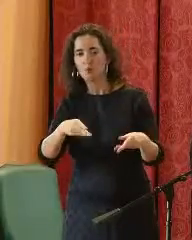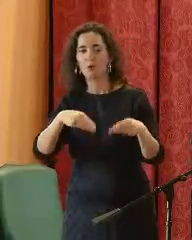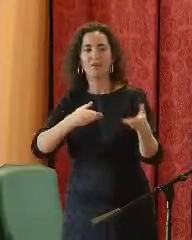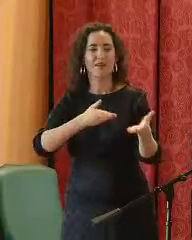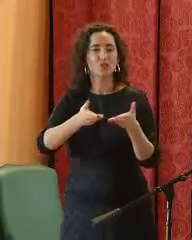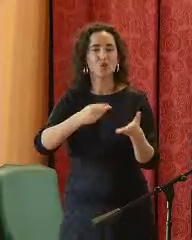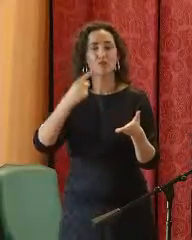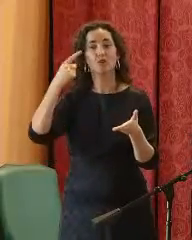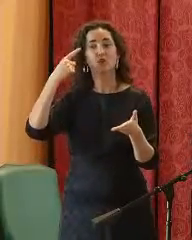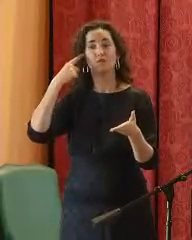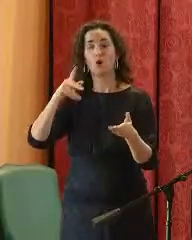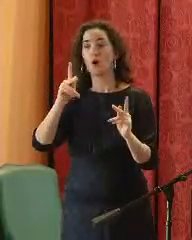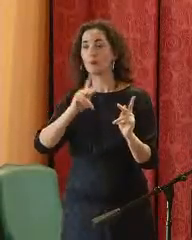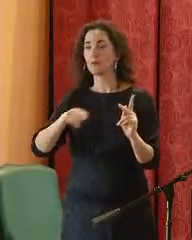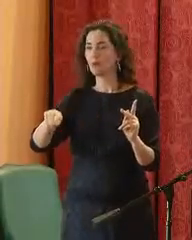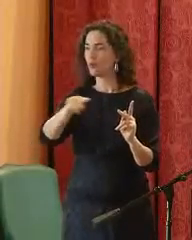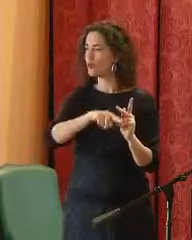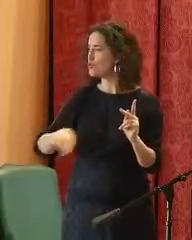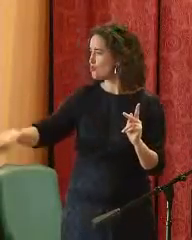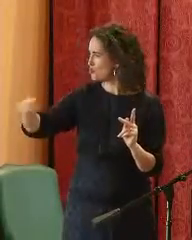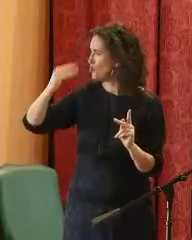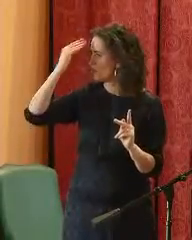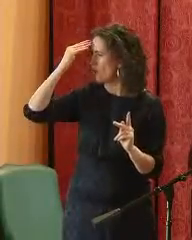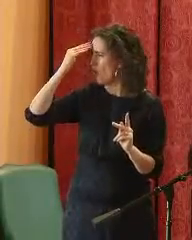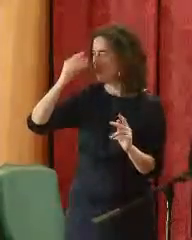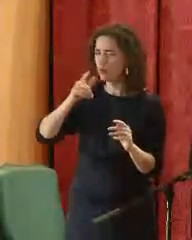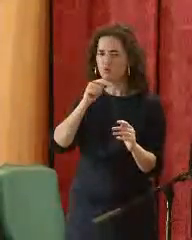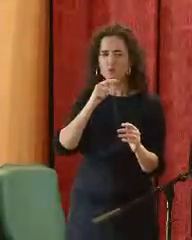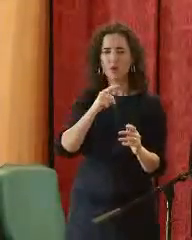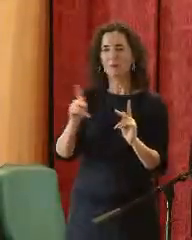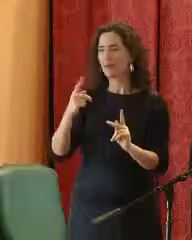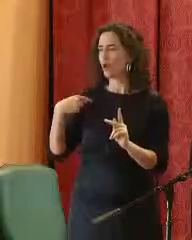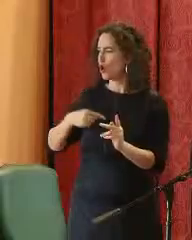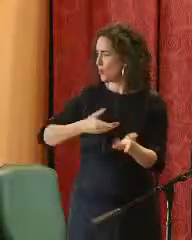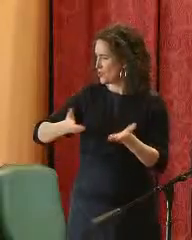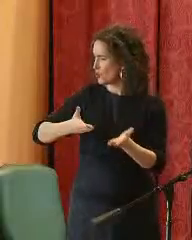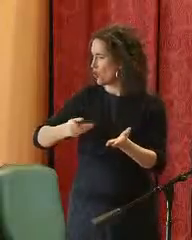to the people that you know, to the people that we serve.